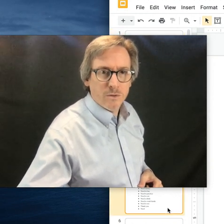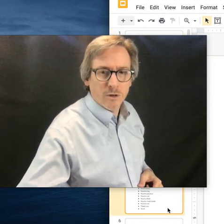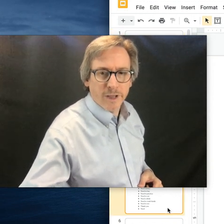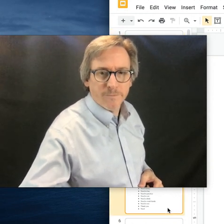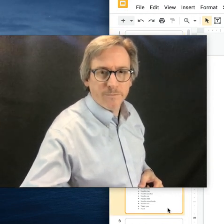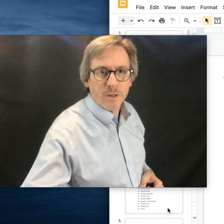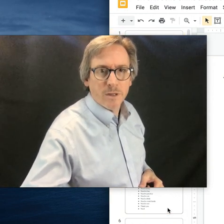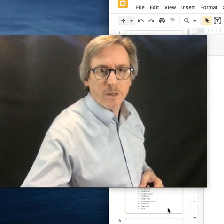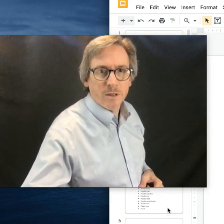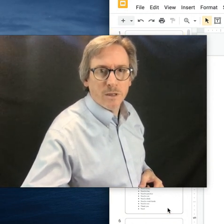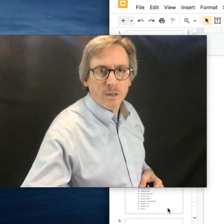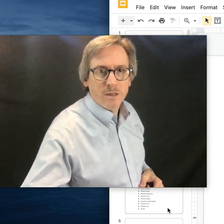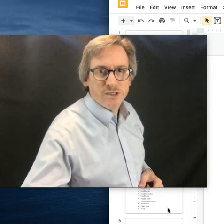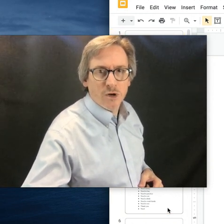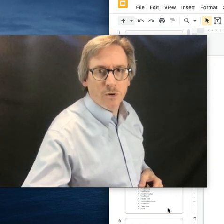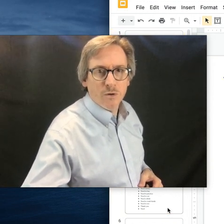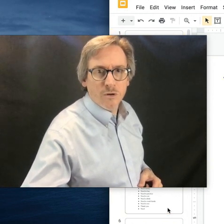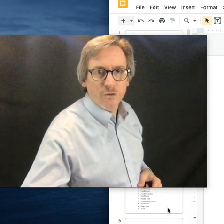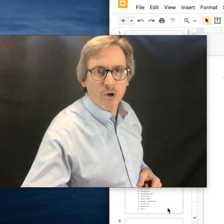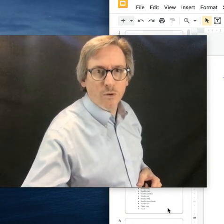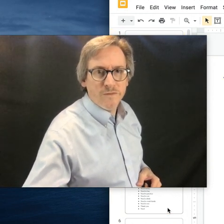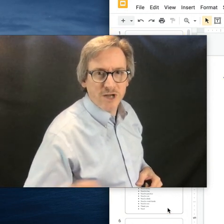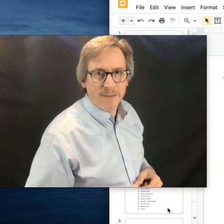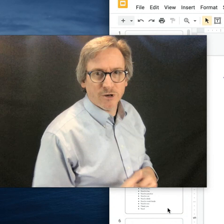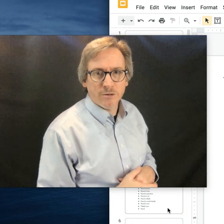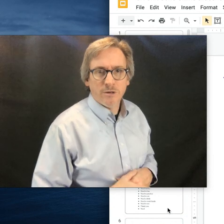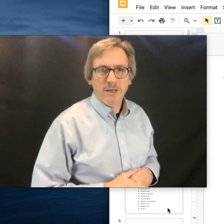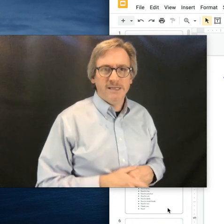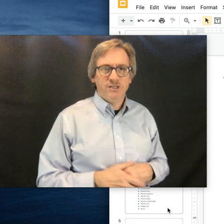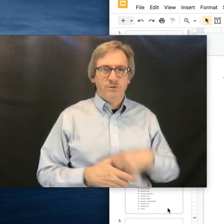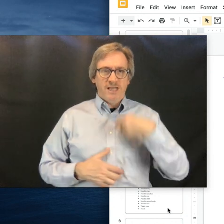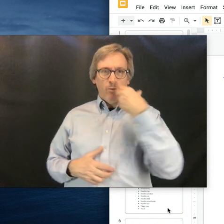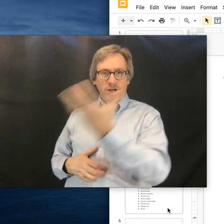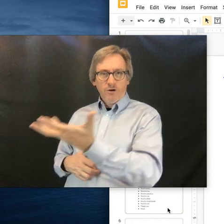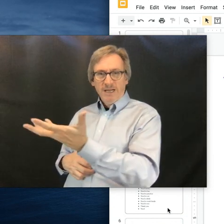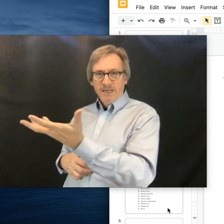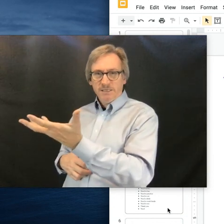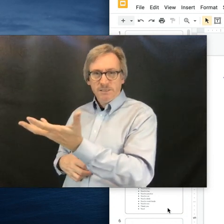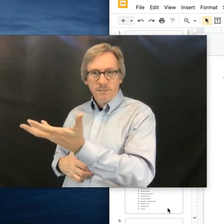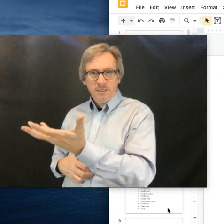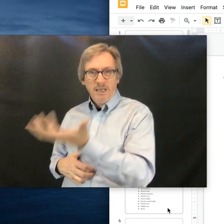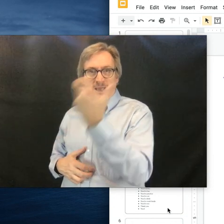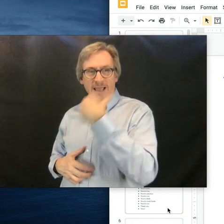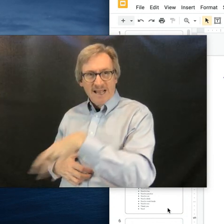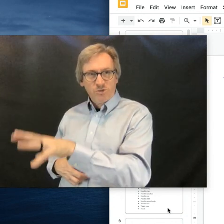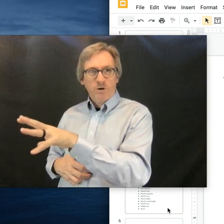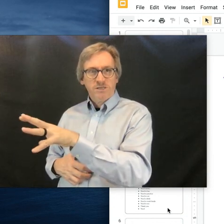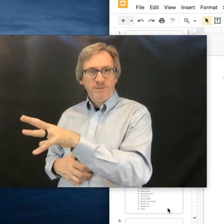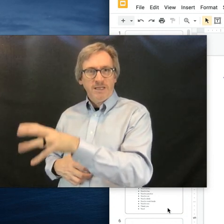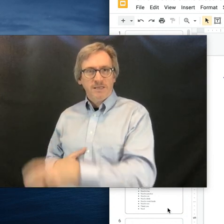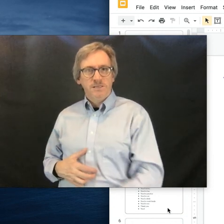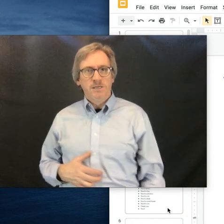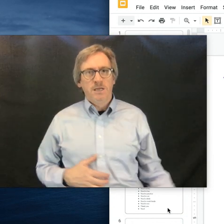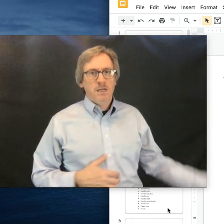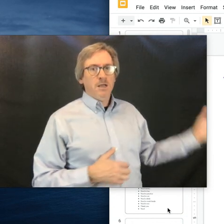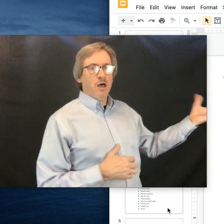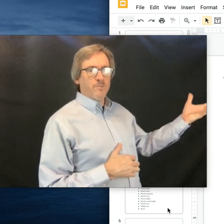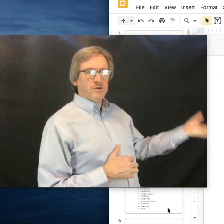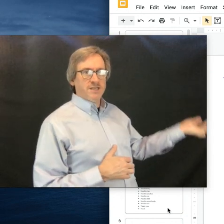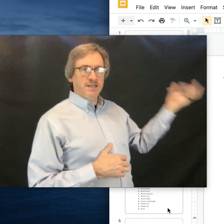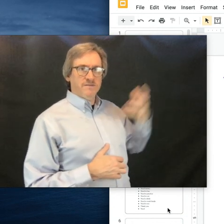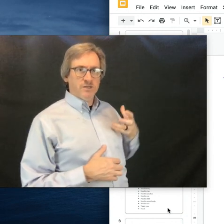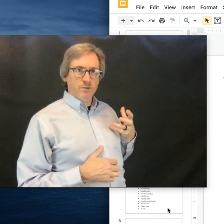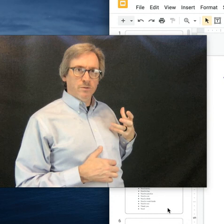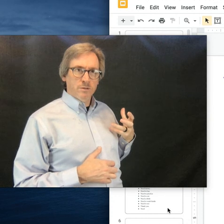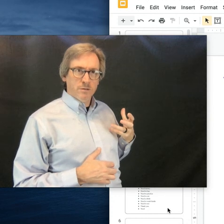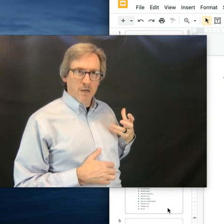Hello. Okay. So the goal of the chapter is to say what your need is, ask where something is. Other